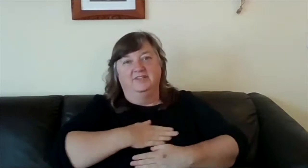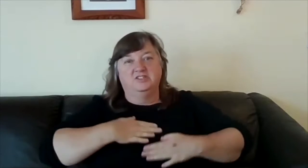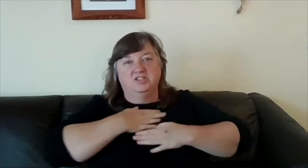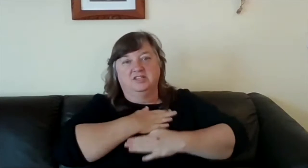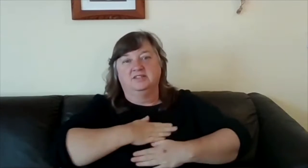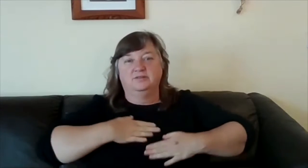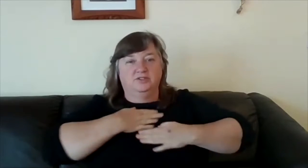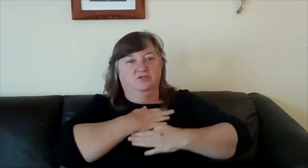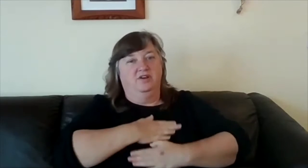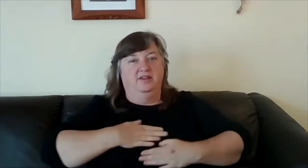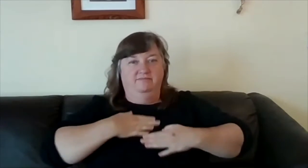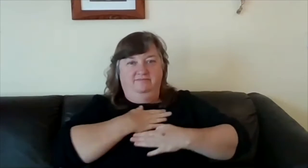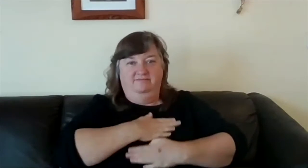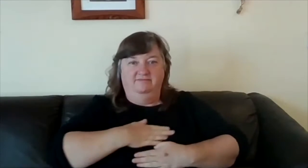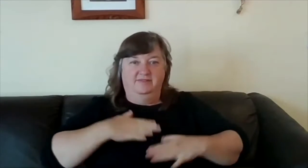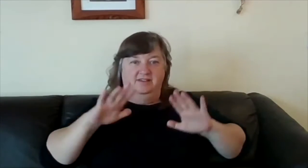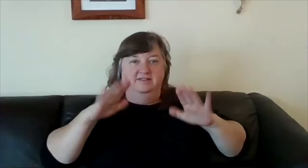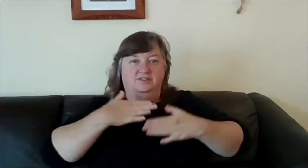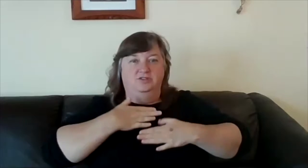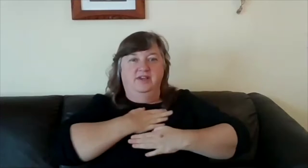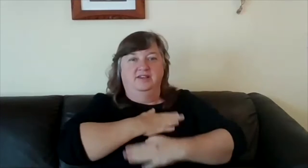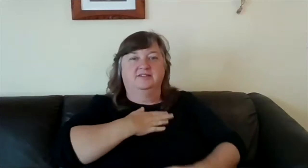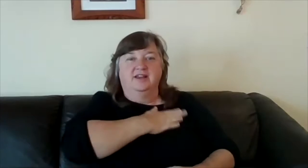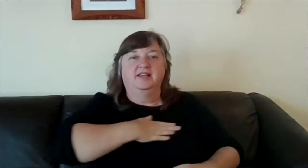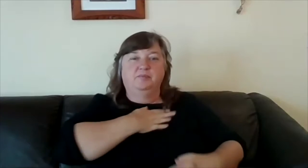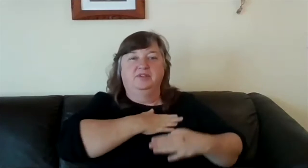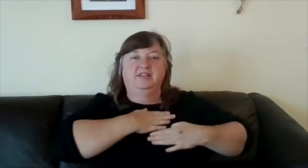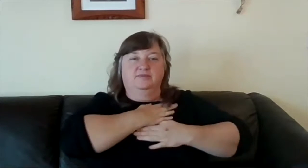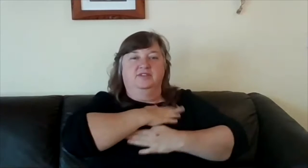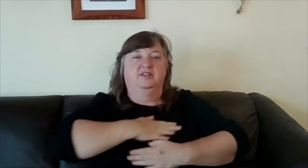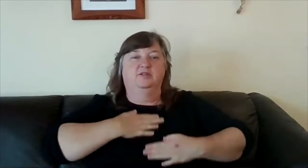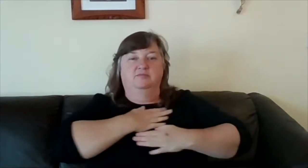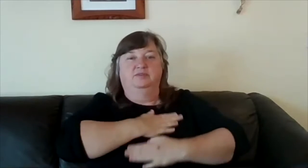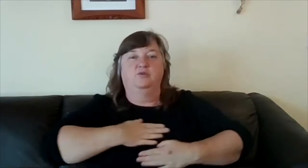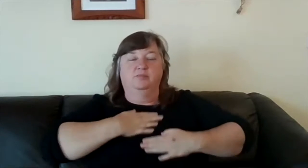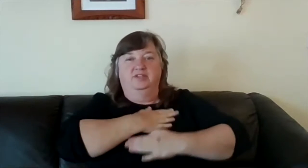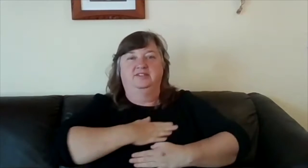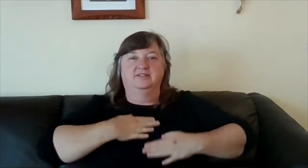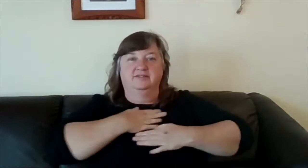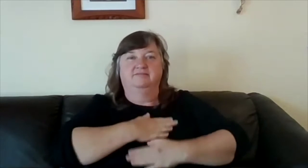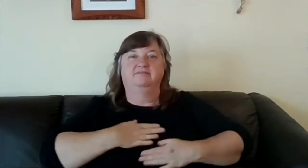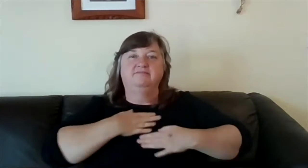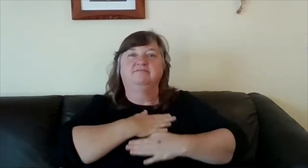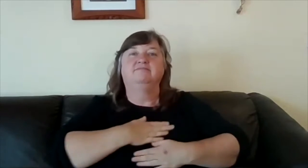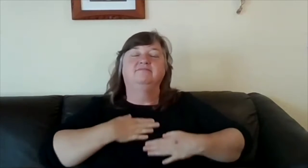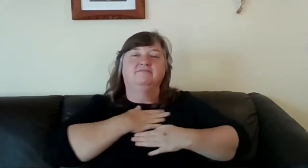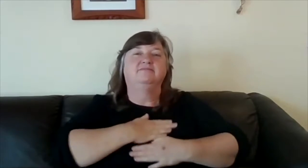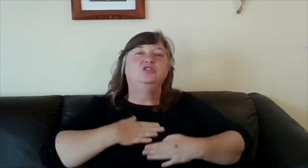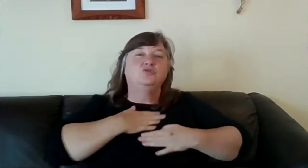is just to enjoy. 2 hands, kind of like please with another lower please.